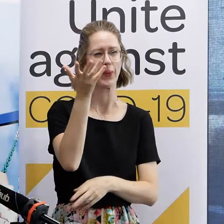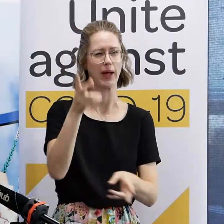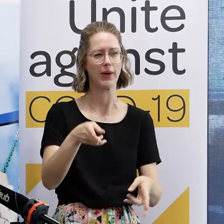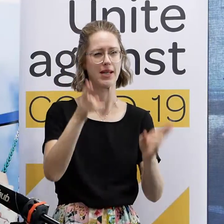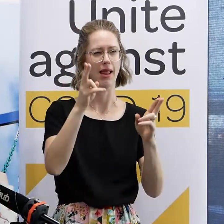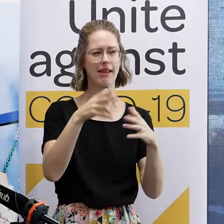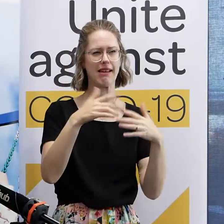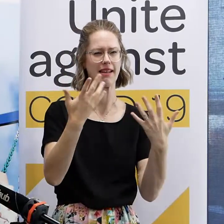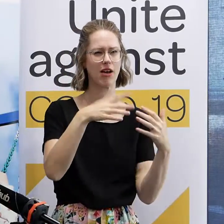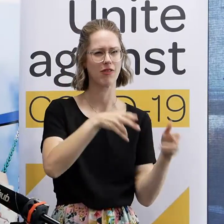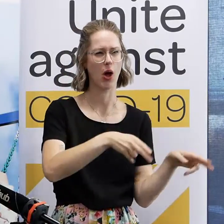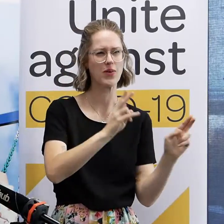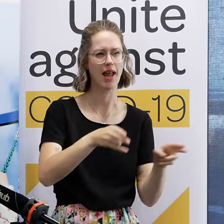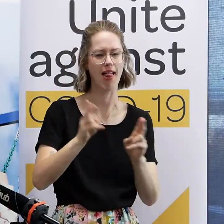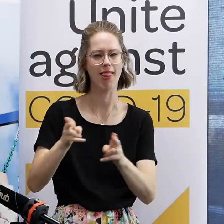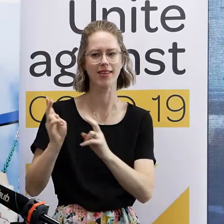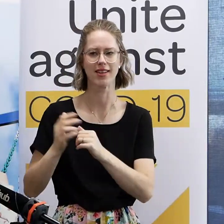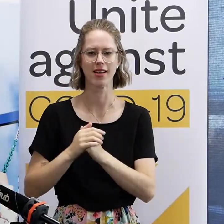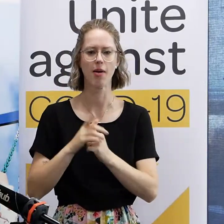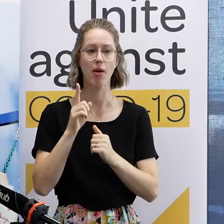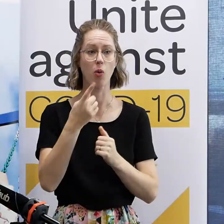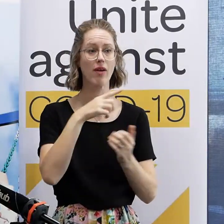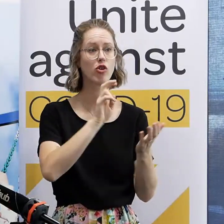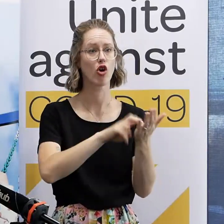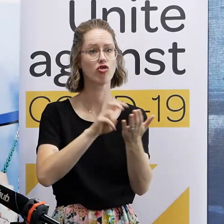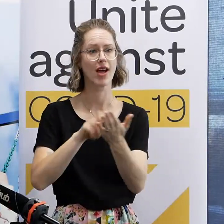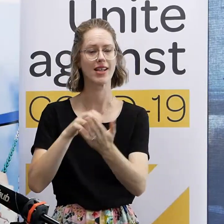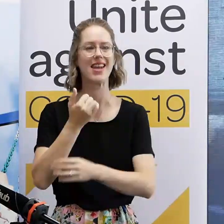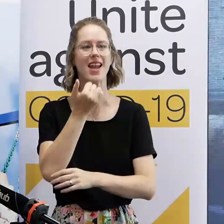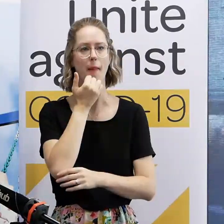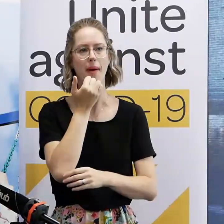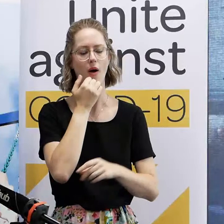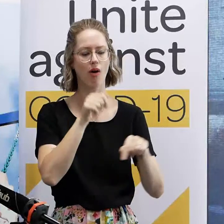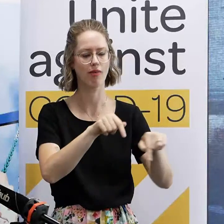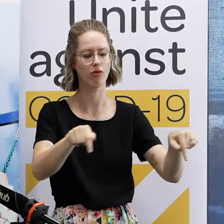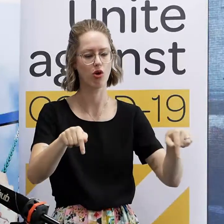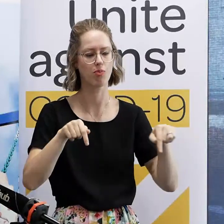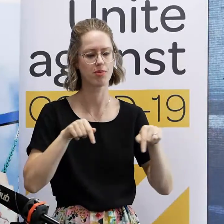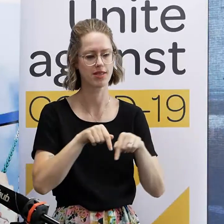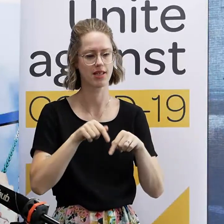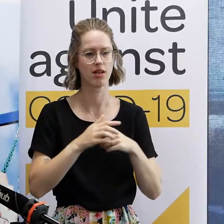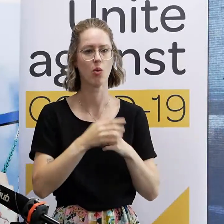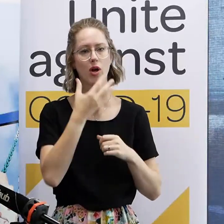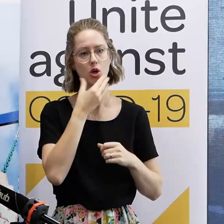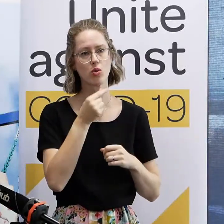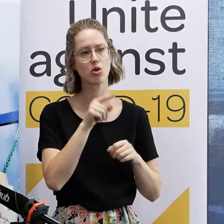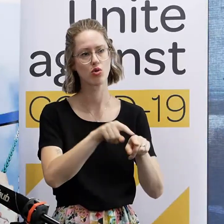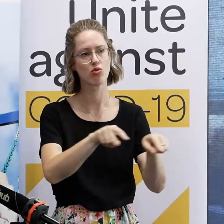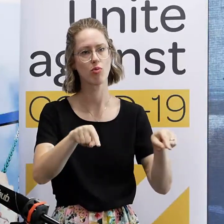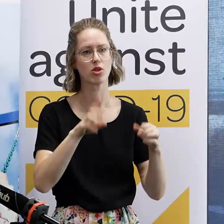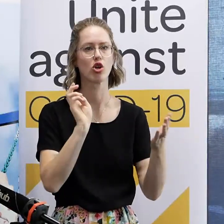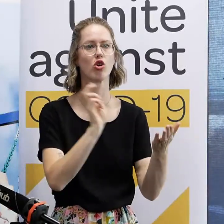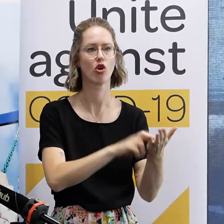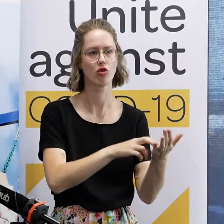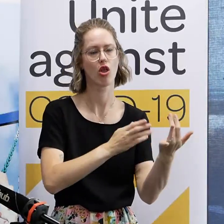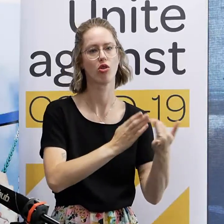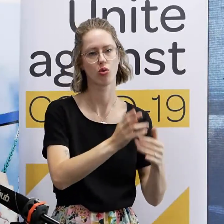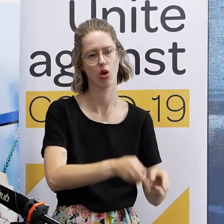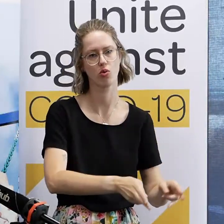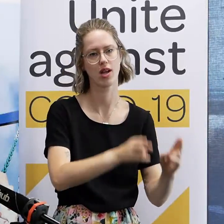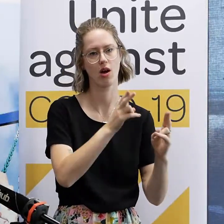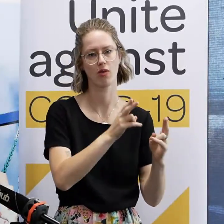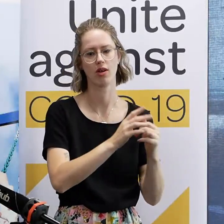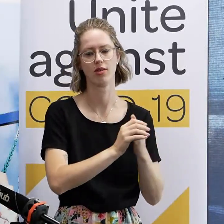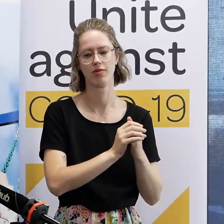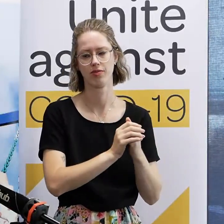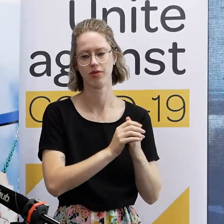our facilities, but we're contracted a number of rooms per facility, and we utilise those rooms that are contracted by the hotel for the best